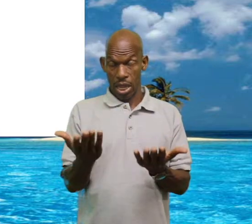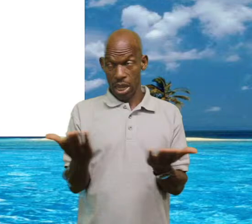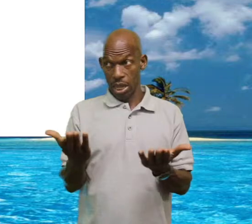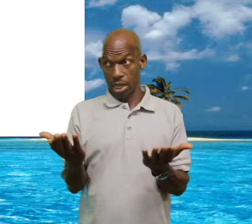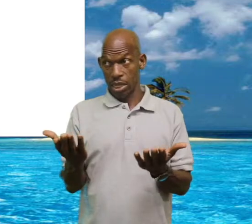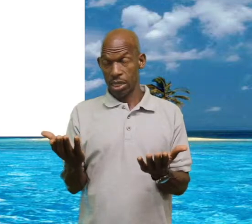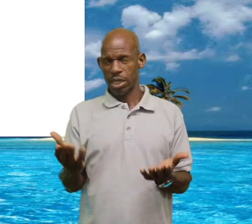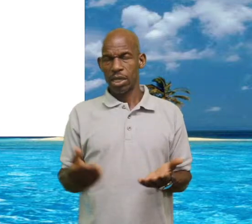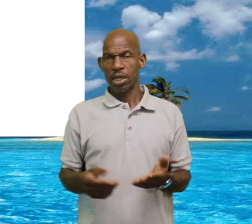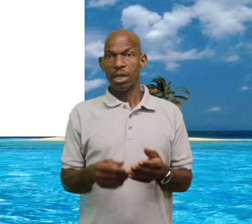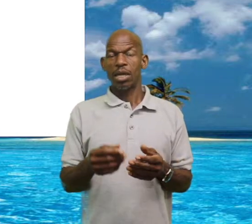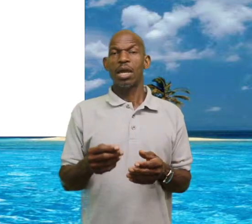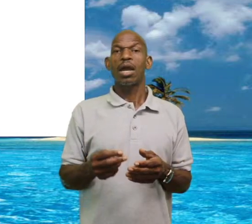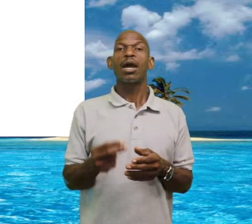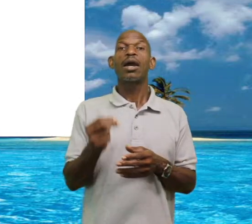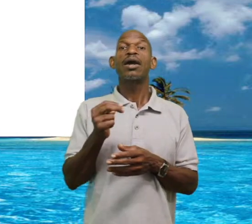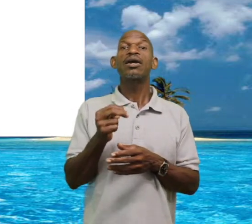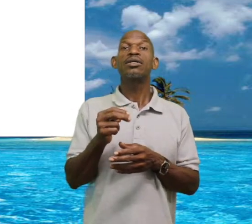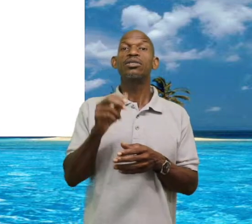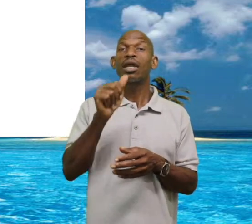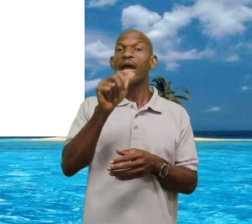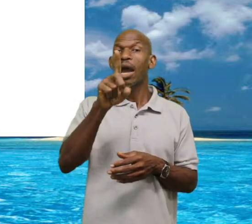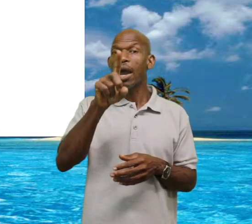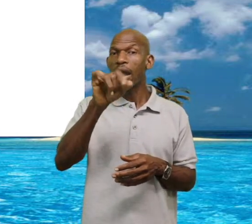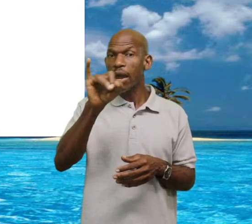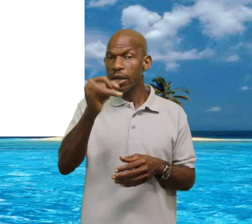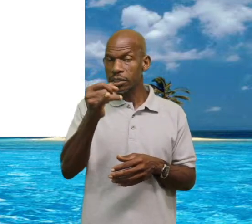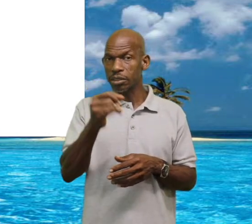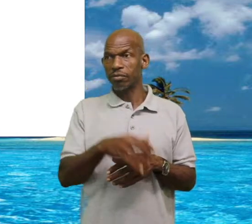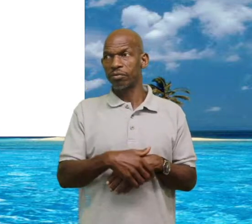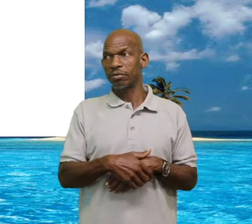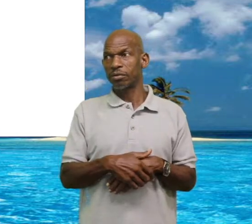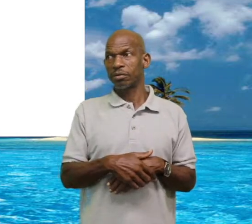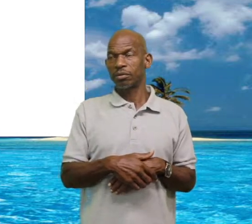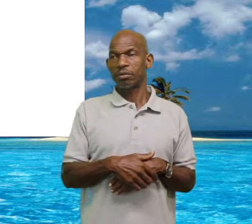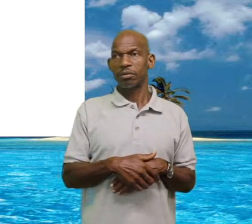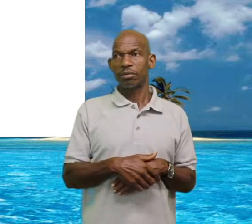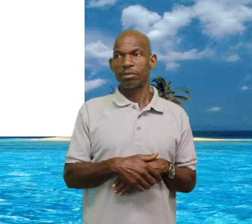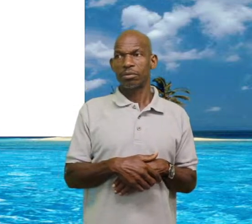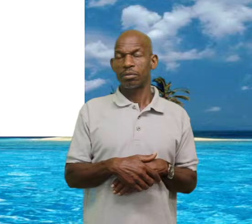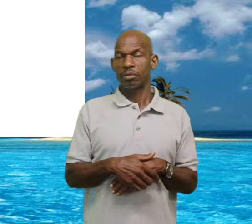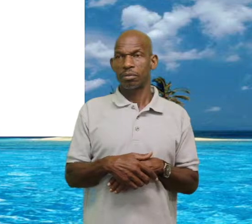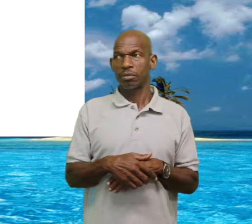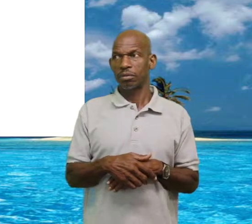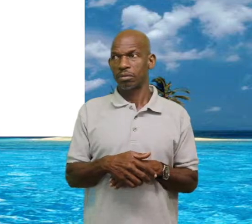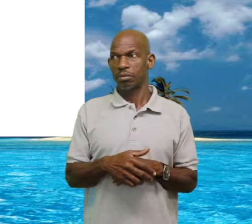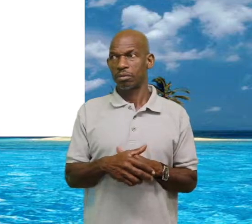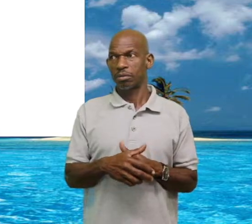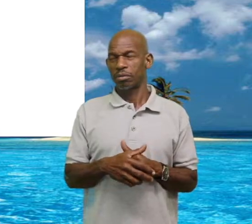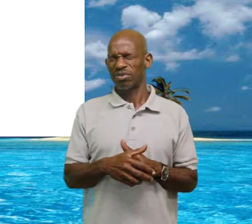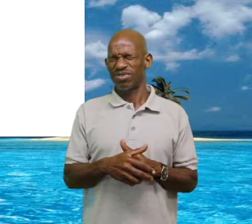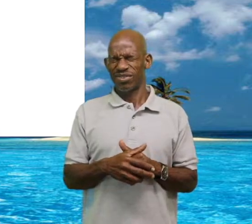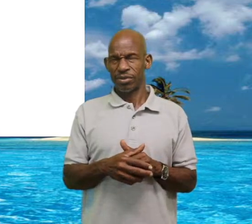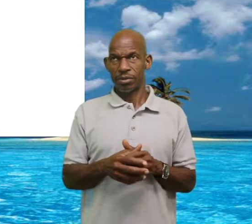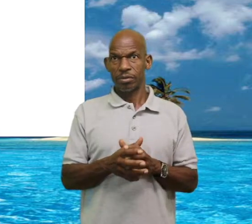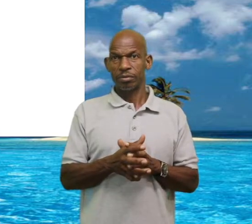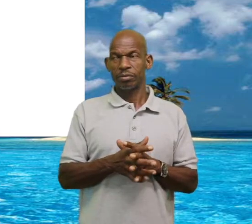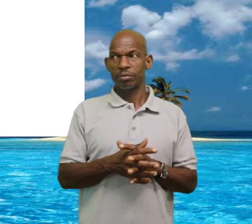but we are following the word honest. Honest is not a noun, but we are going to use it before